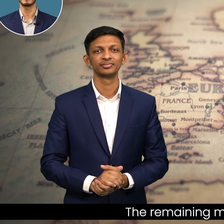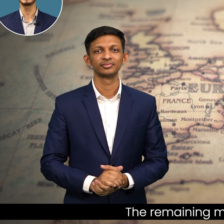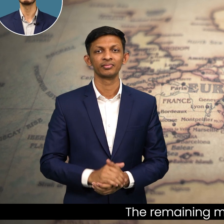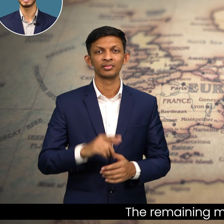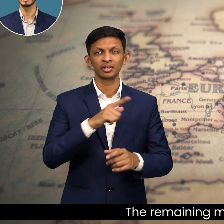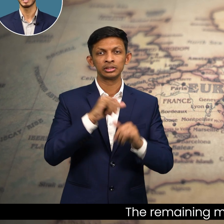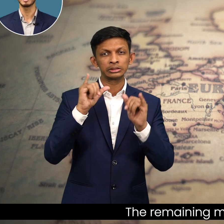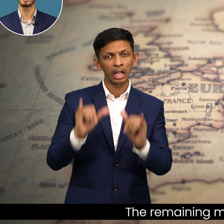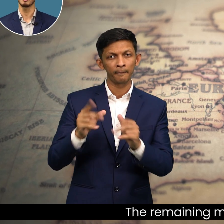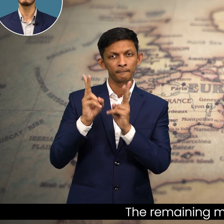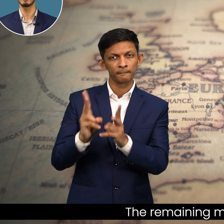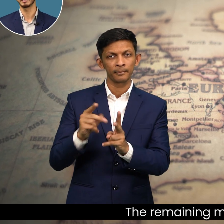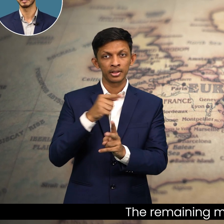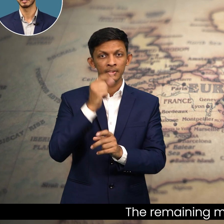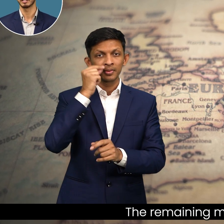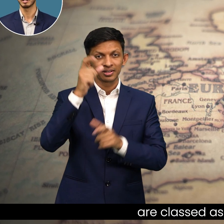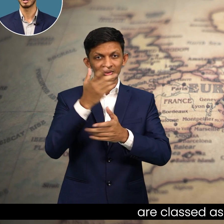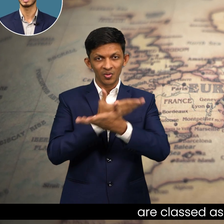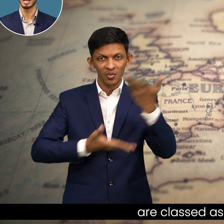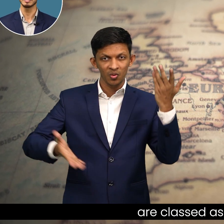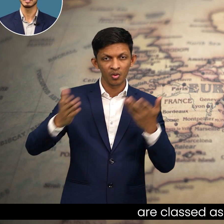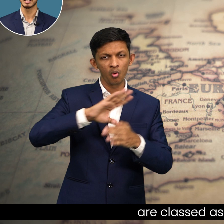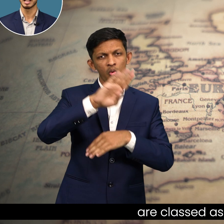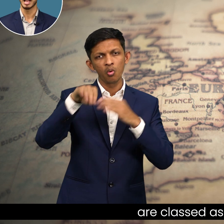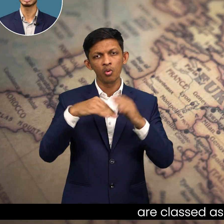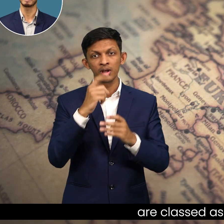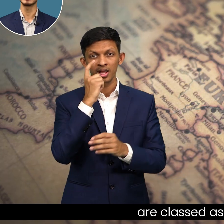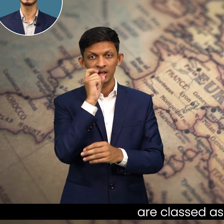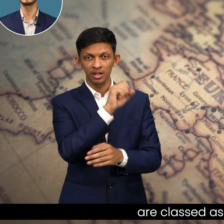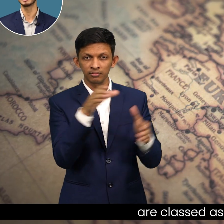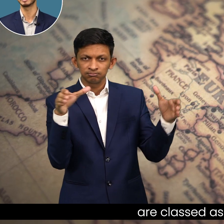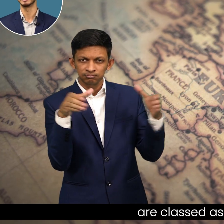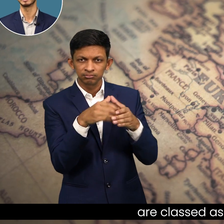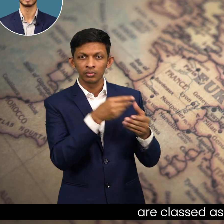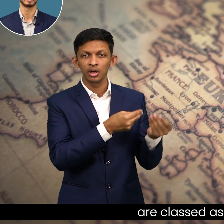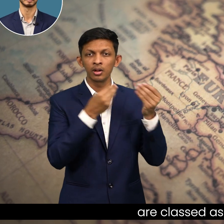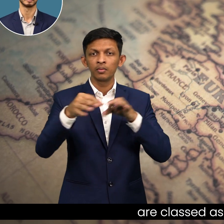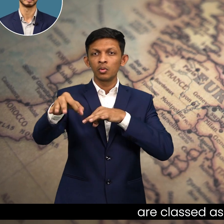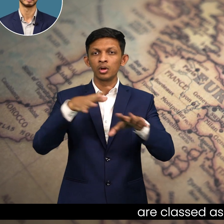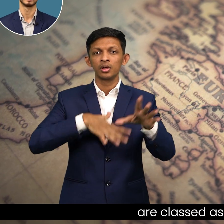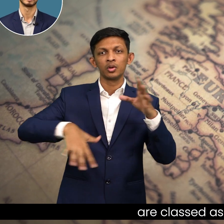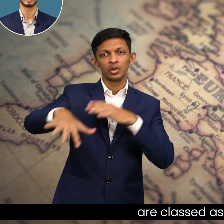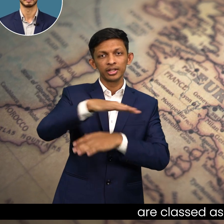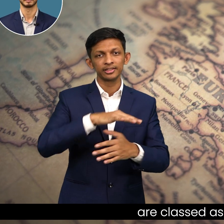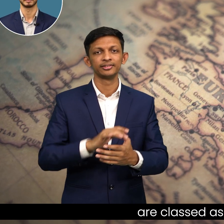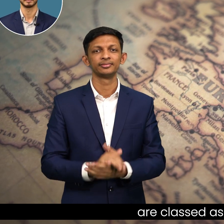The remaining men and all women are classed as passive citizens.